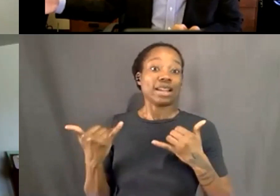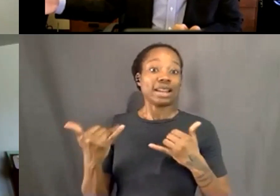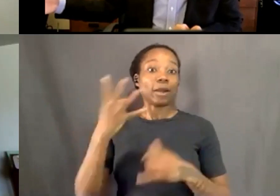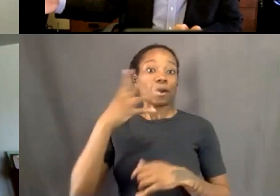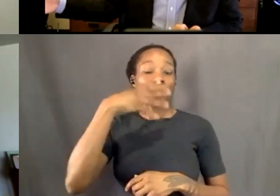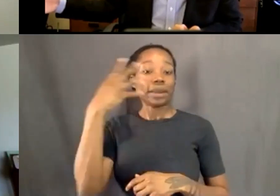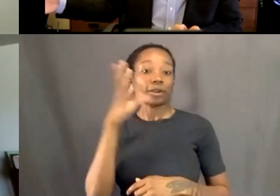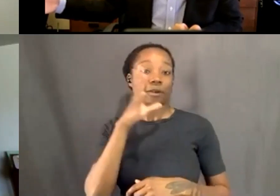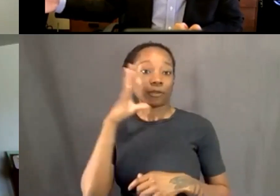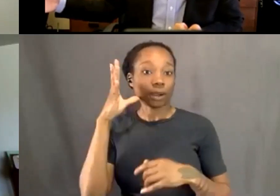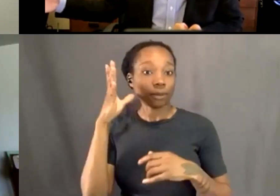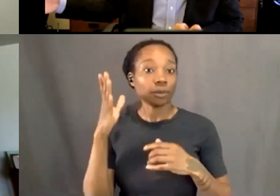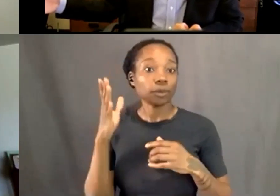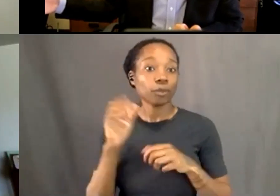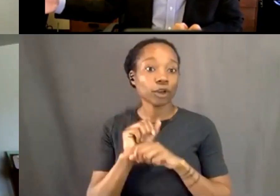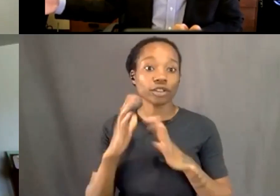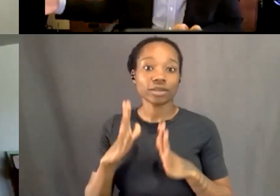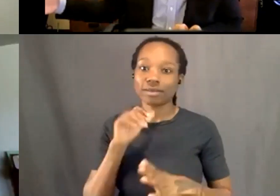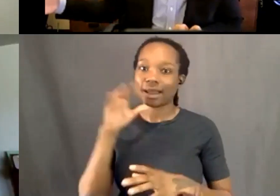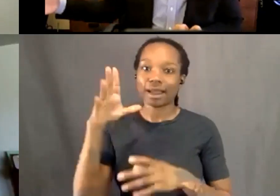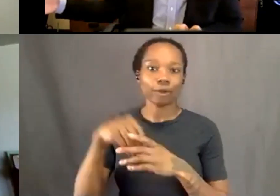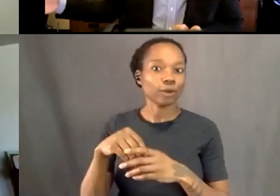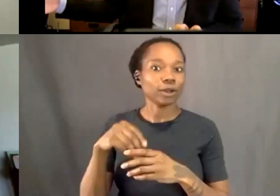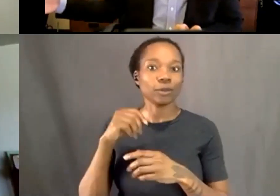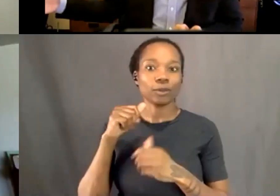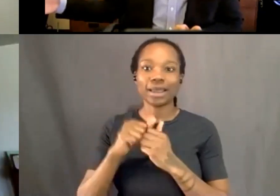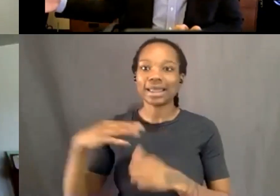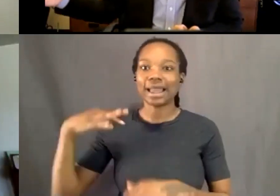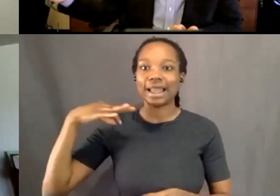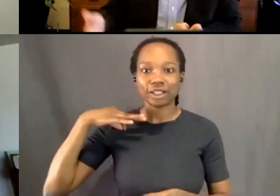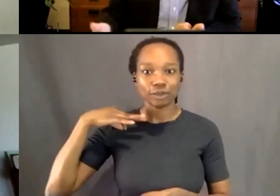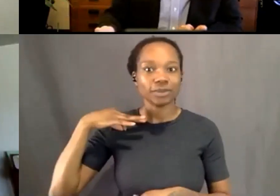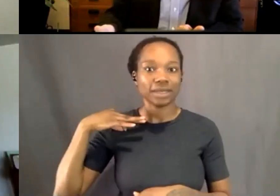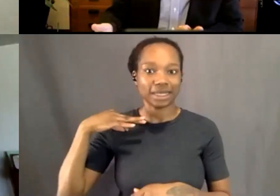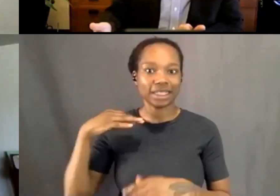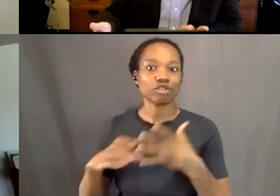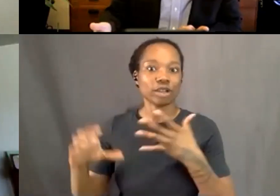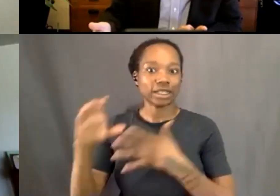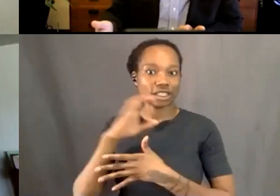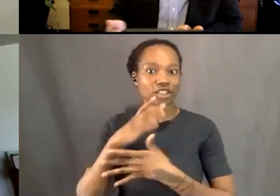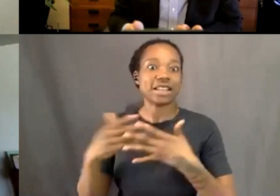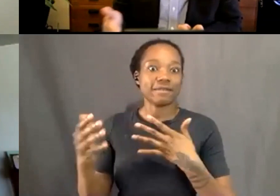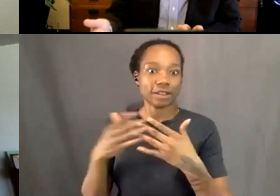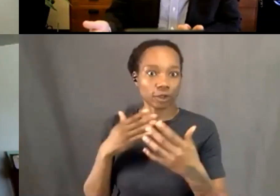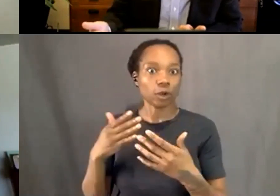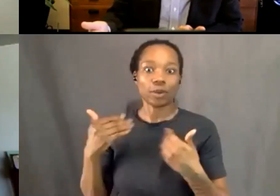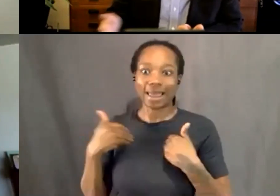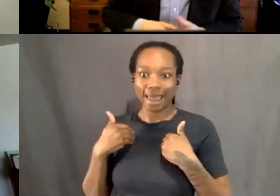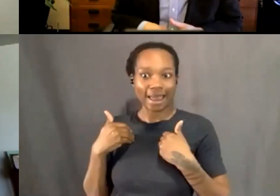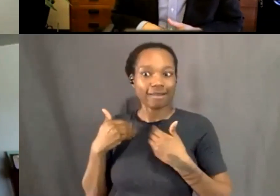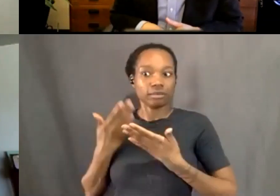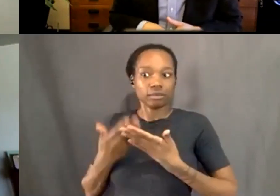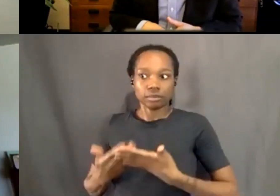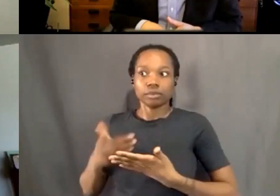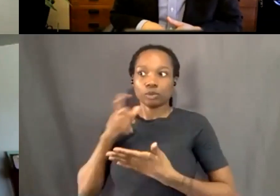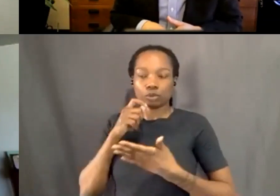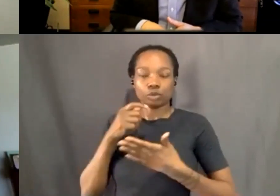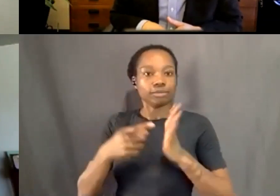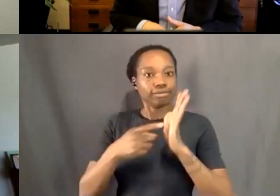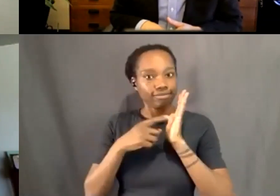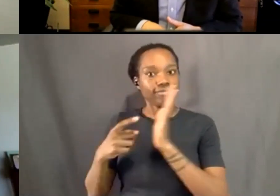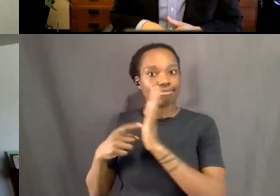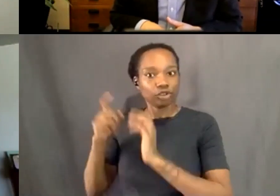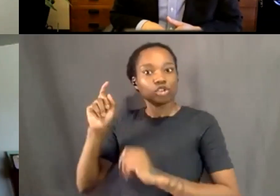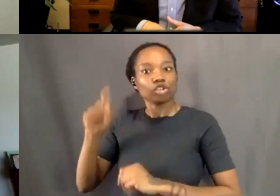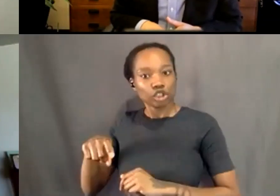though the CDC and ACIP have said that they should be. So New York State did not include them. That's a failing of our guidance here